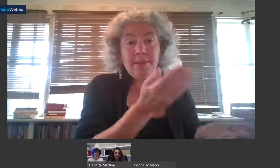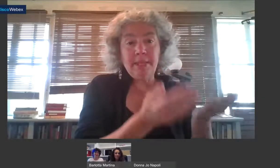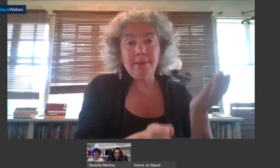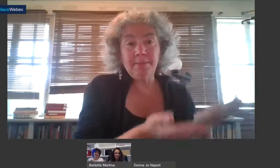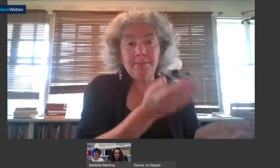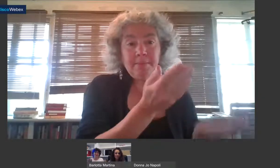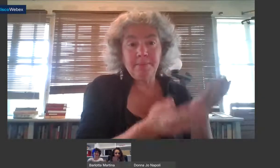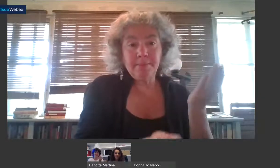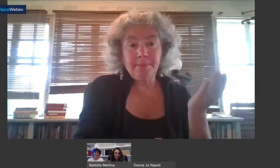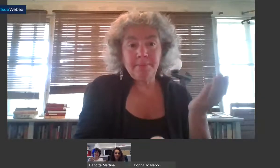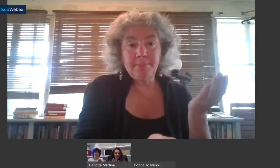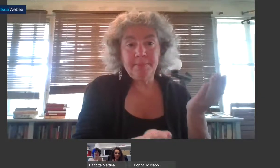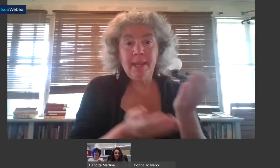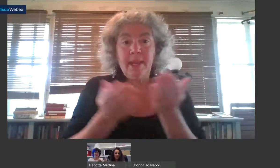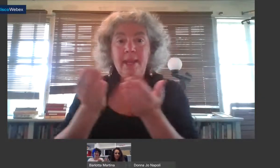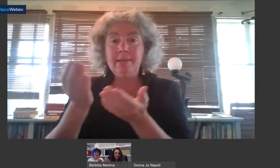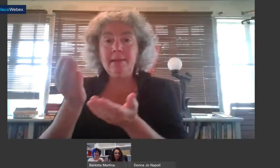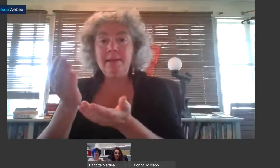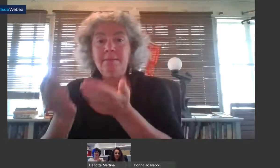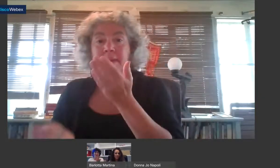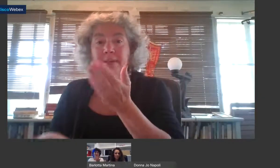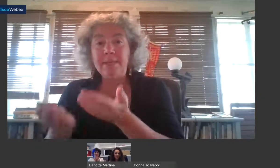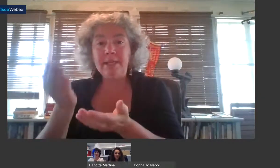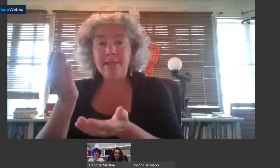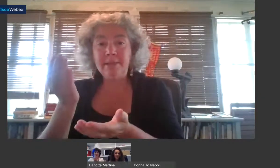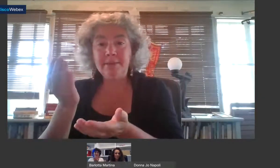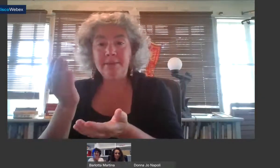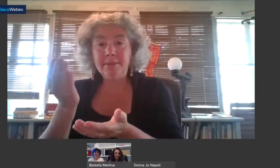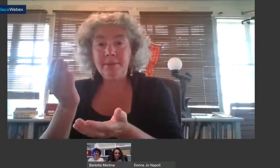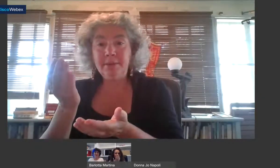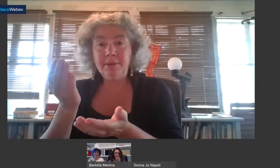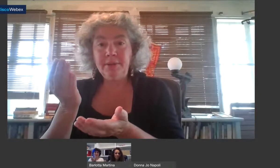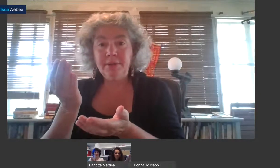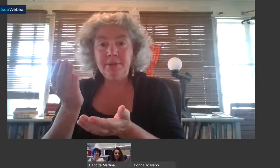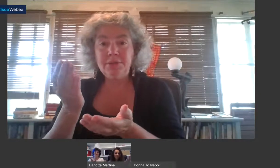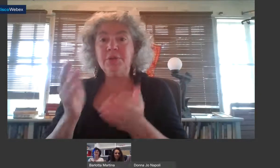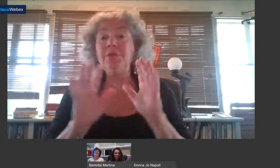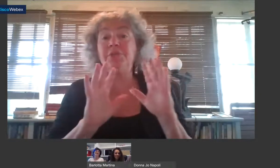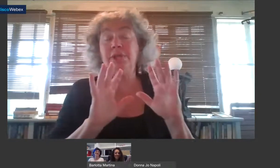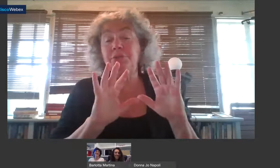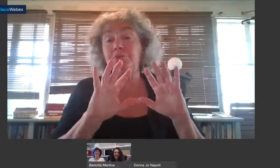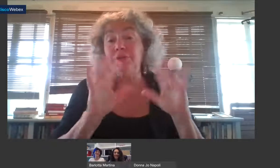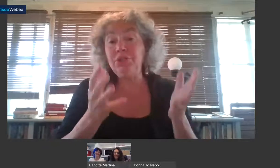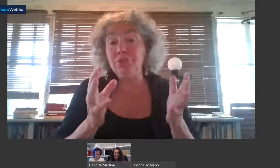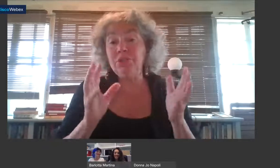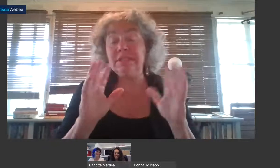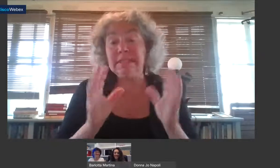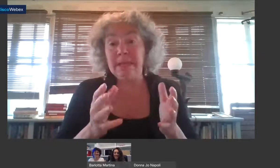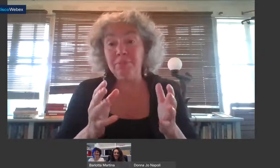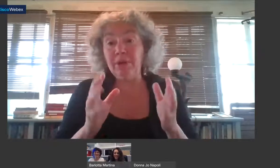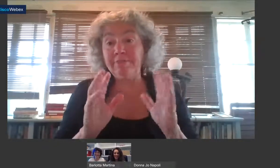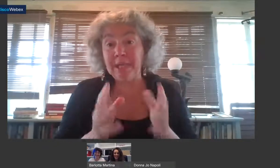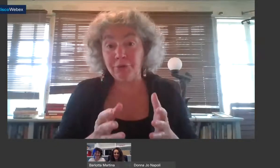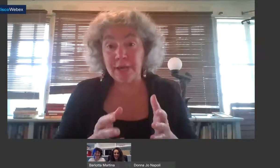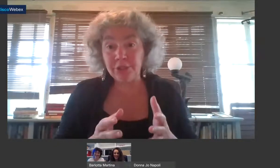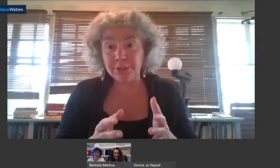maybe. And maybe. So you've just reduced the number of